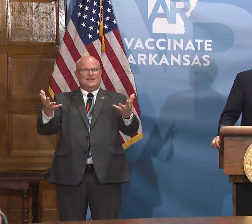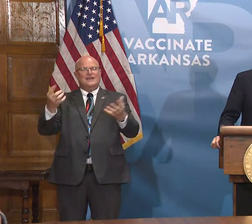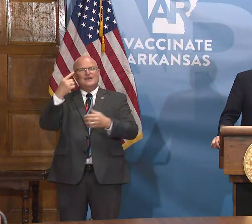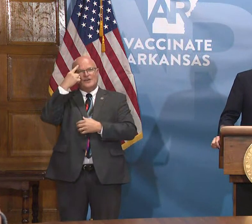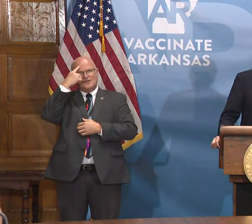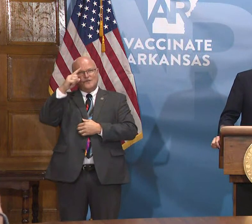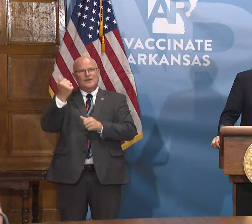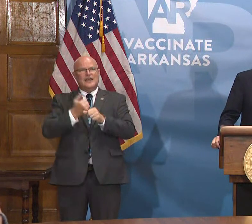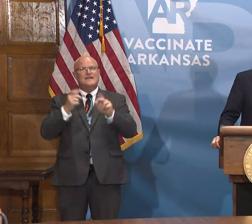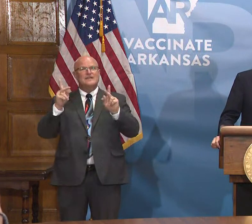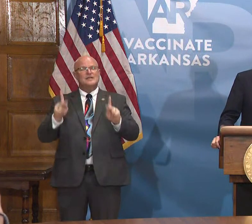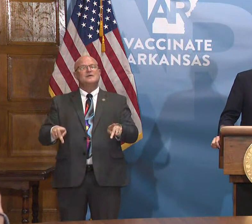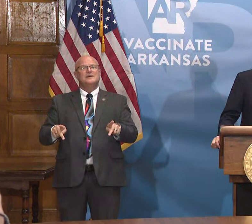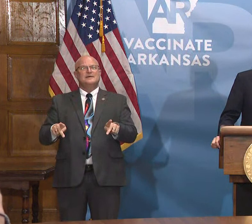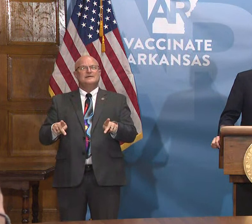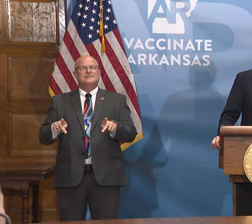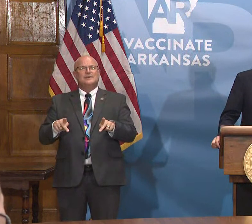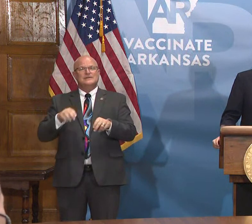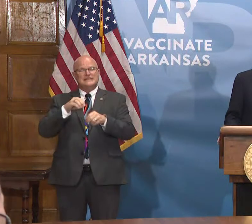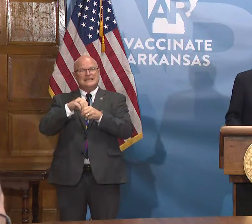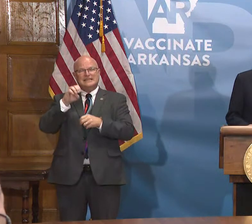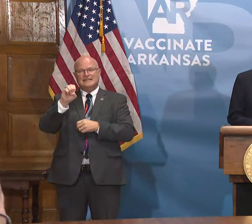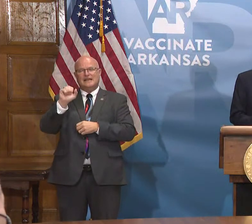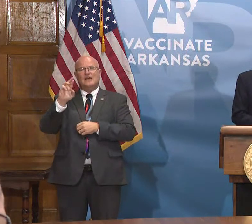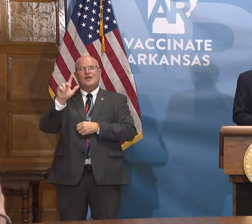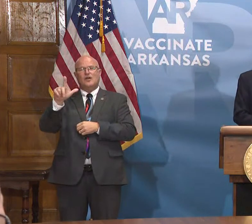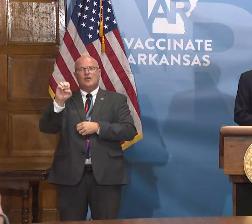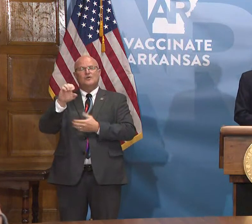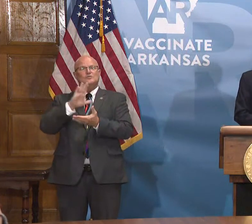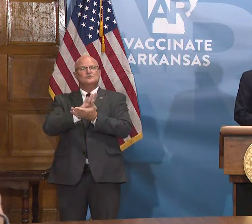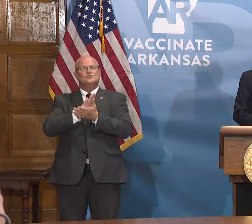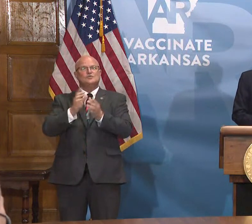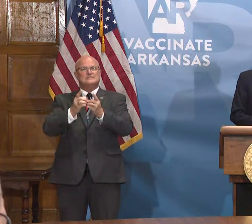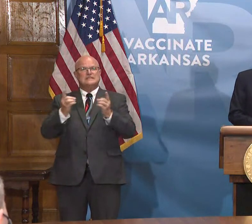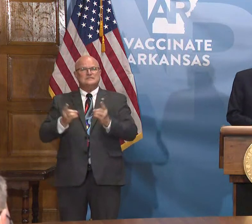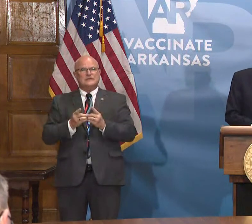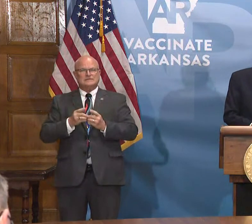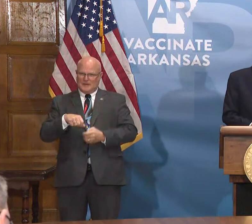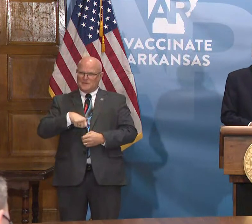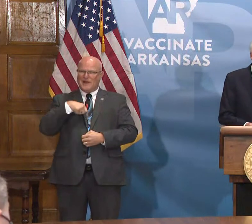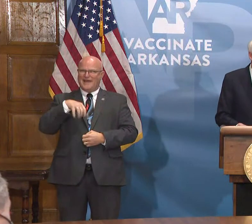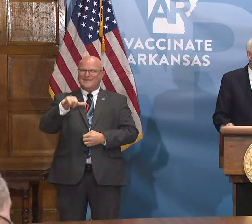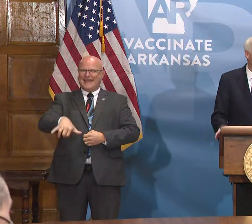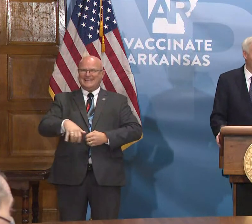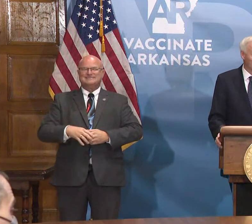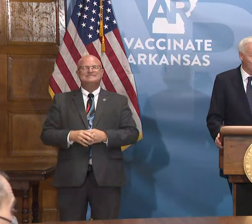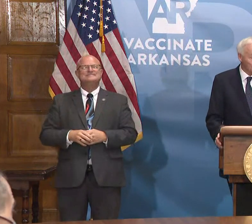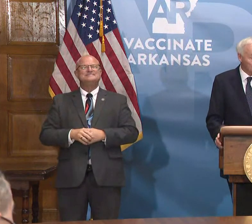every person in the Earl School District. So I was very proud of that.